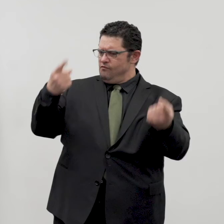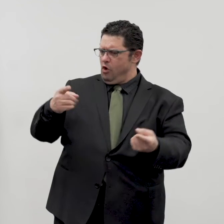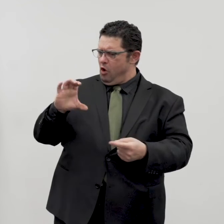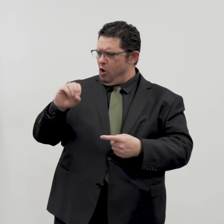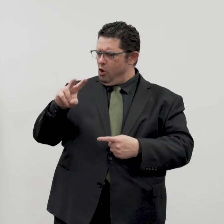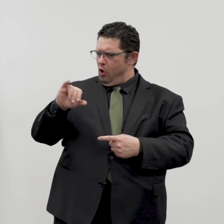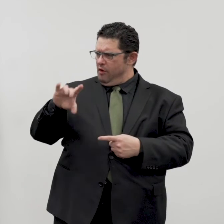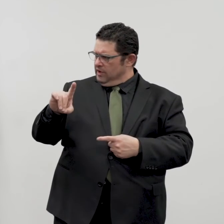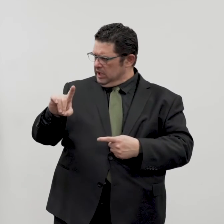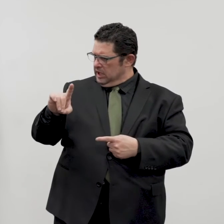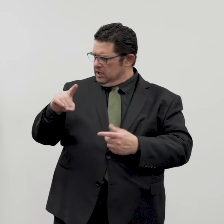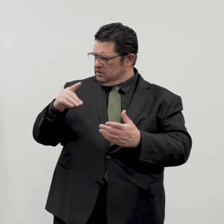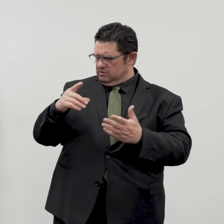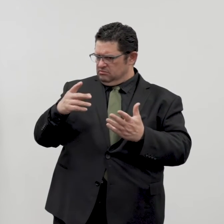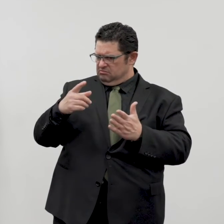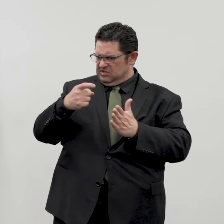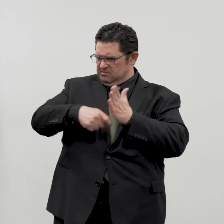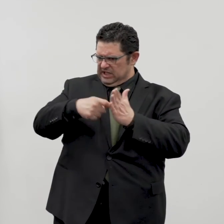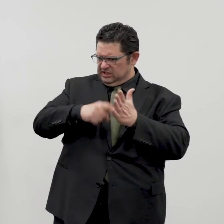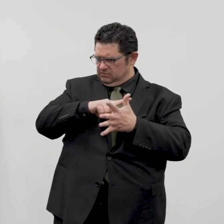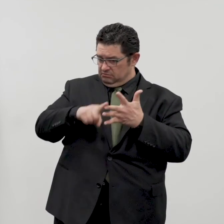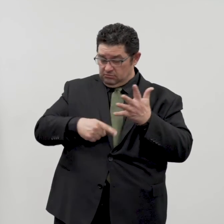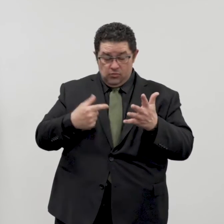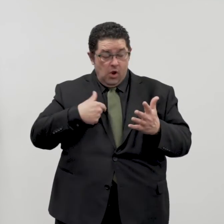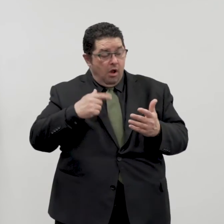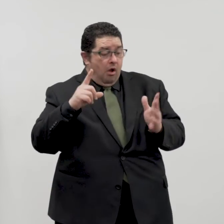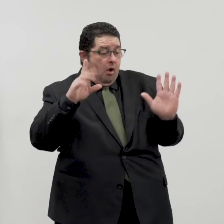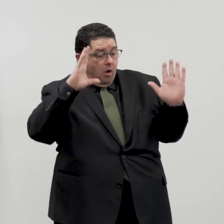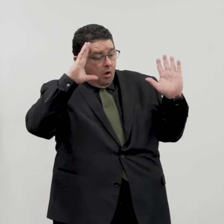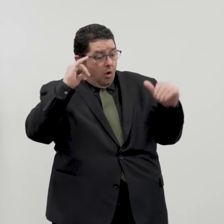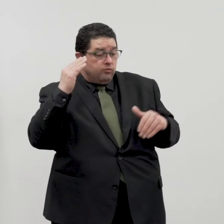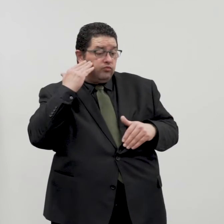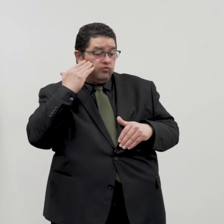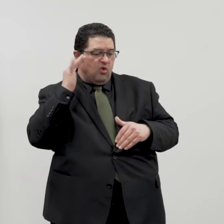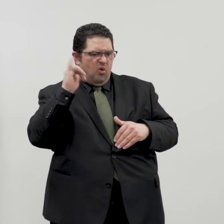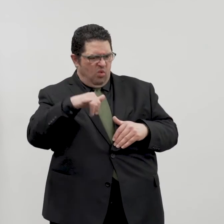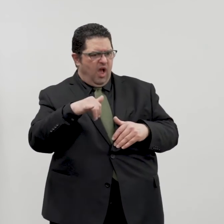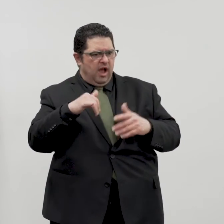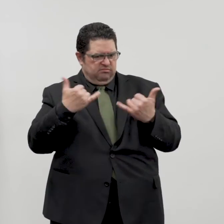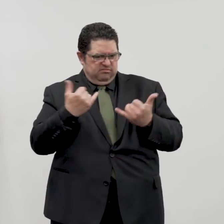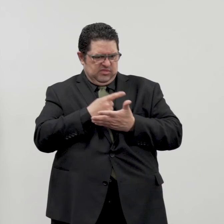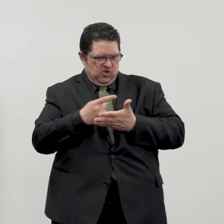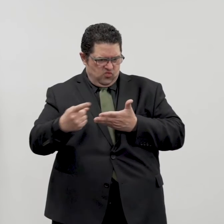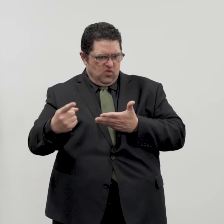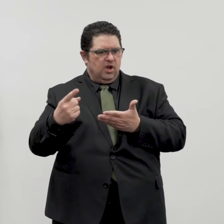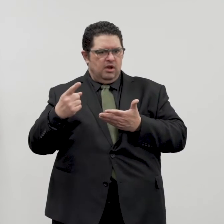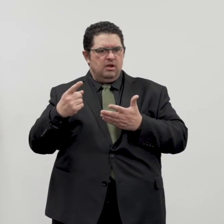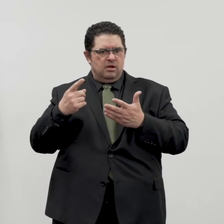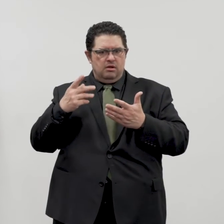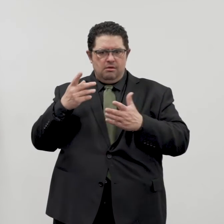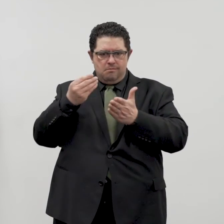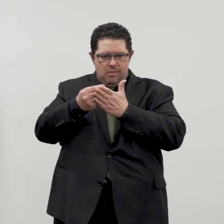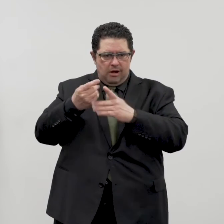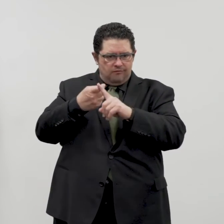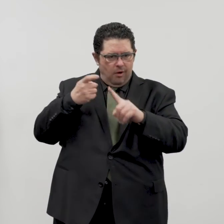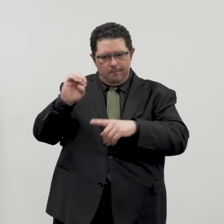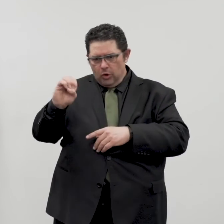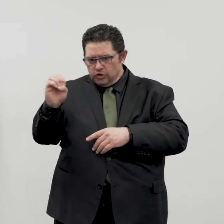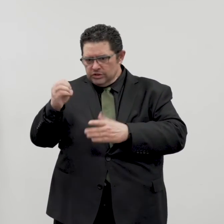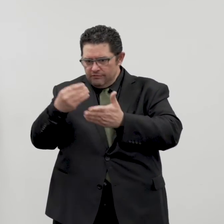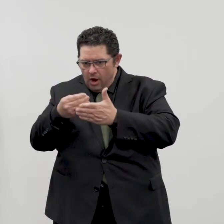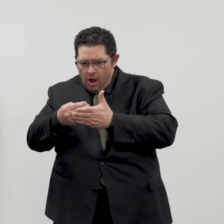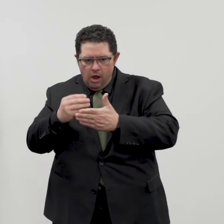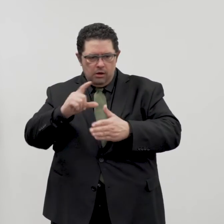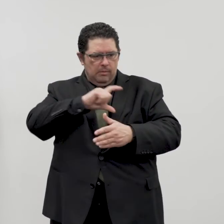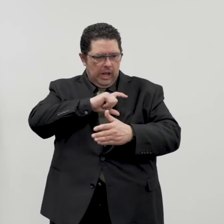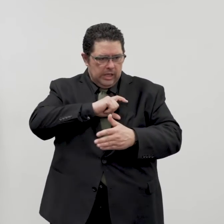I hope to know that by this week. Those expenses are fast and furious, coming from emergency fund, coming from our police department, coming from